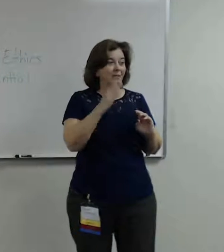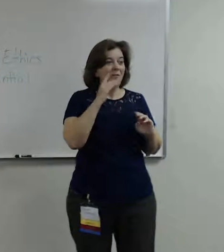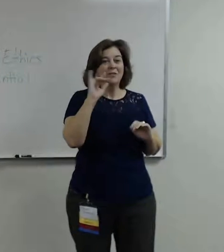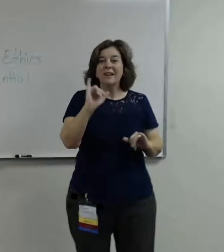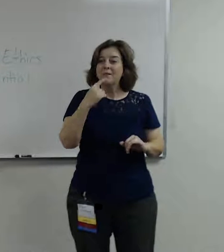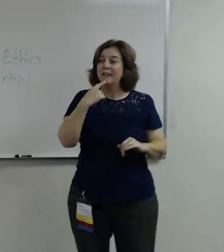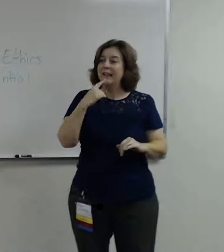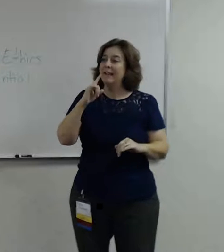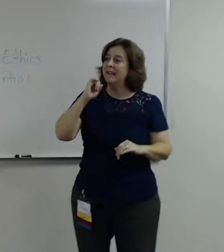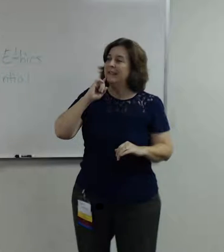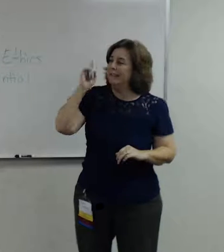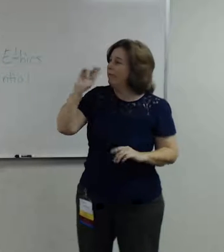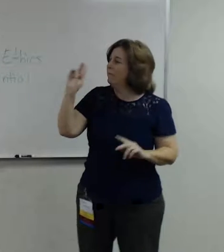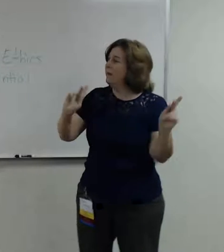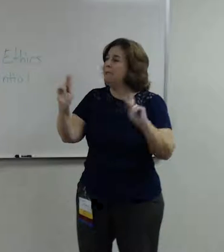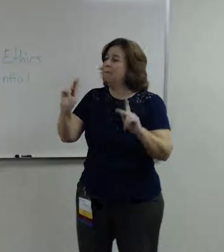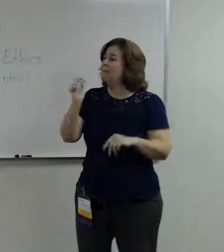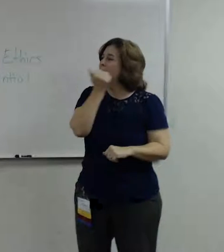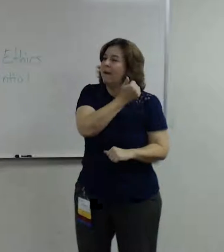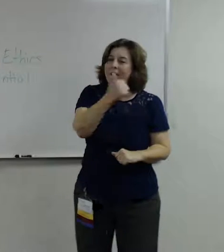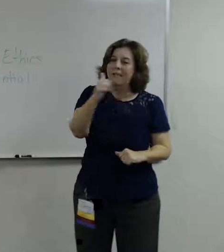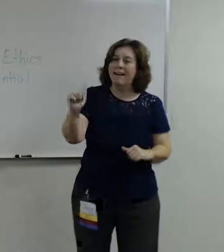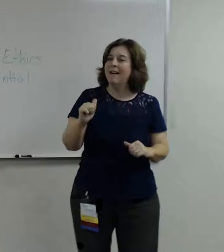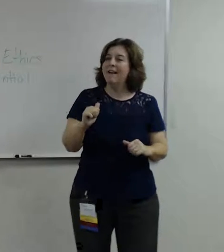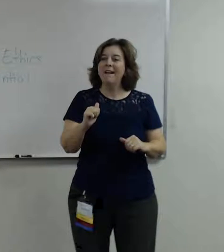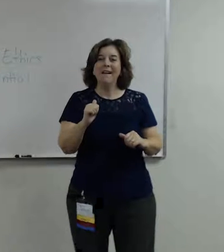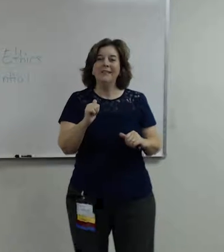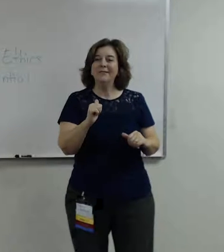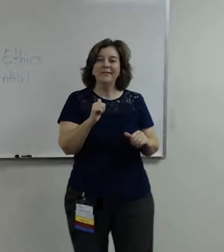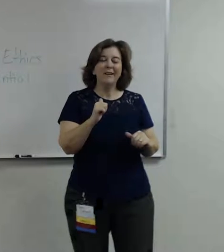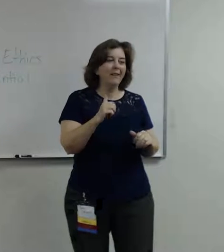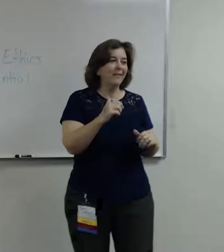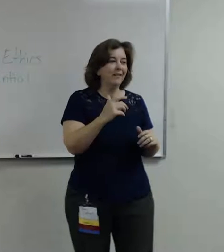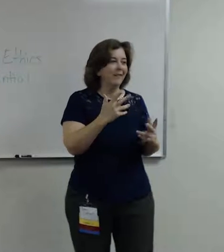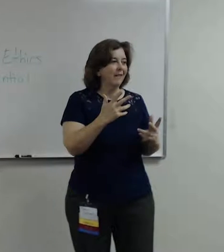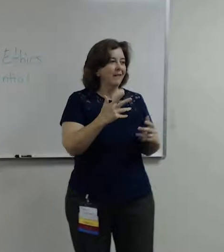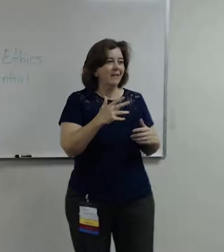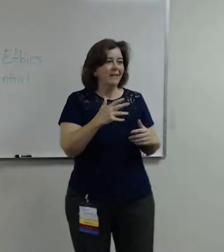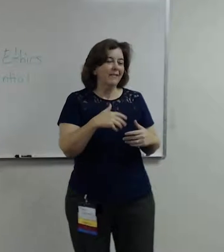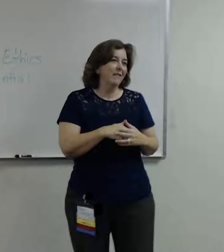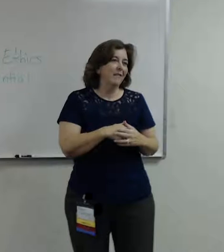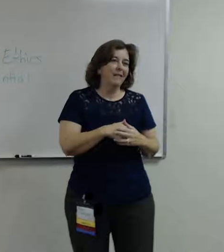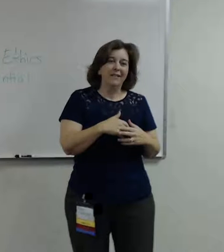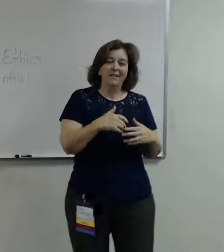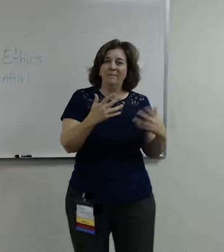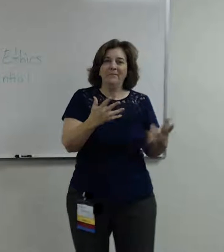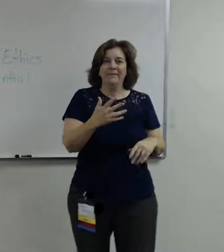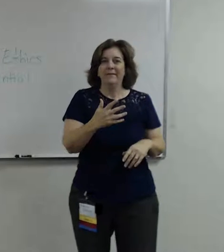Just like we say, deaf people are all kinds, you know, they're